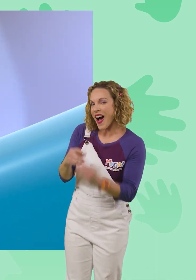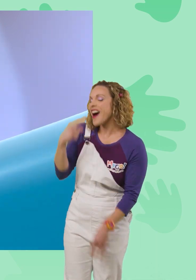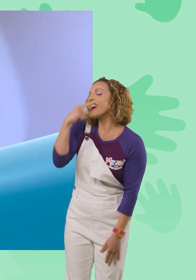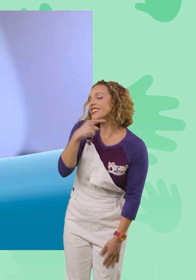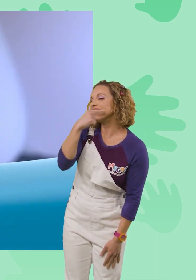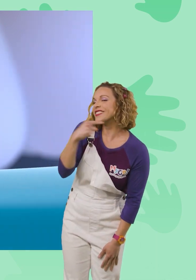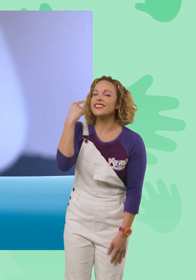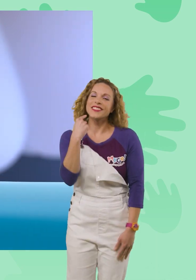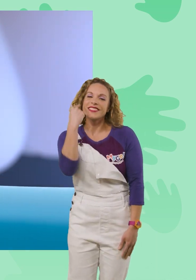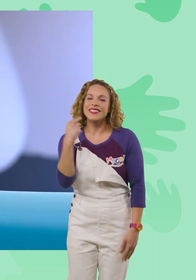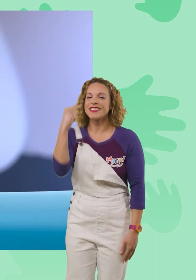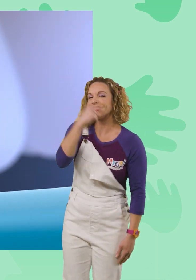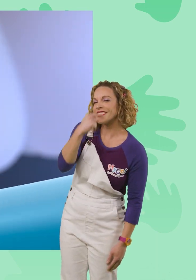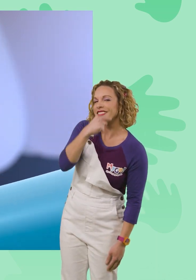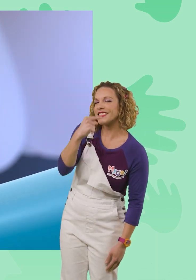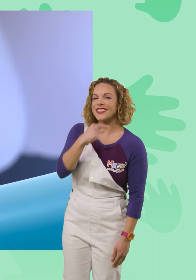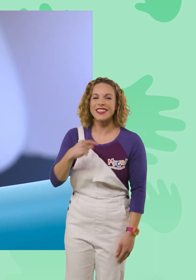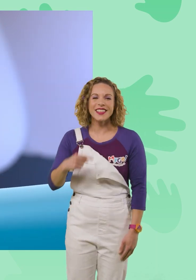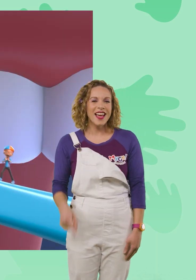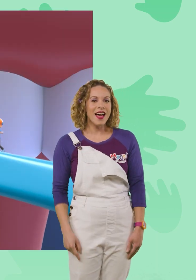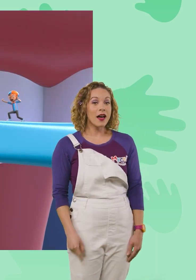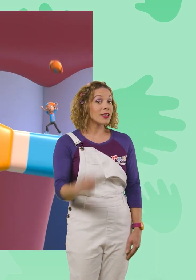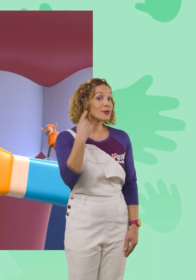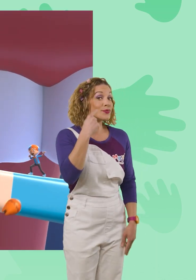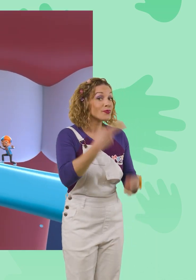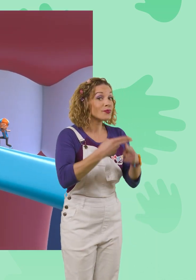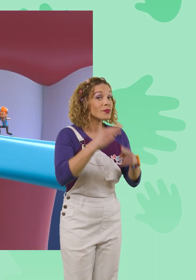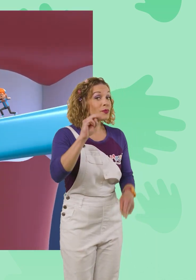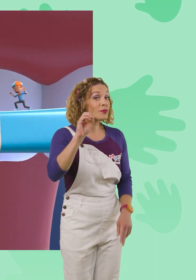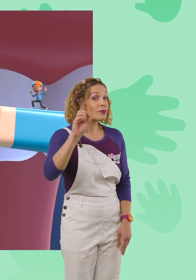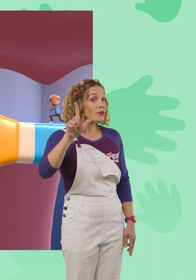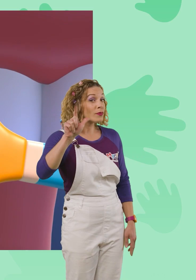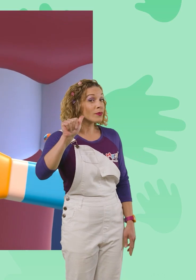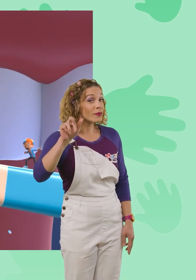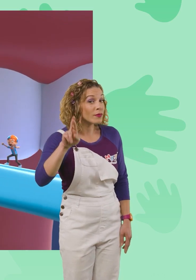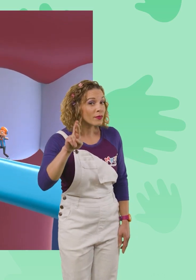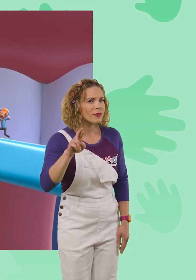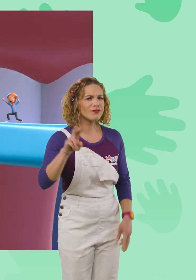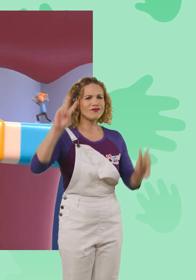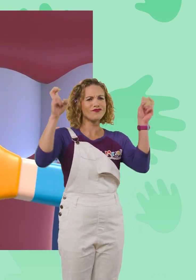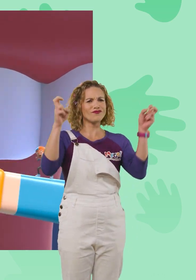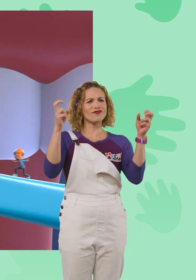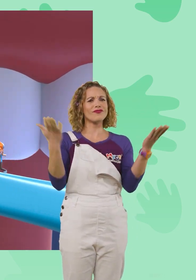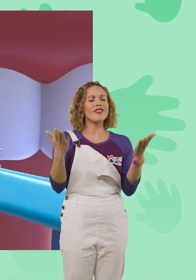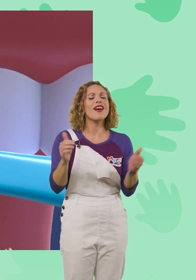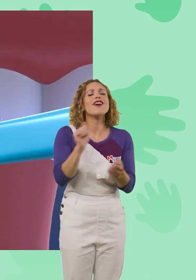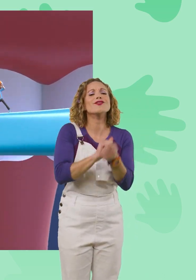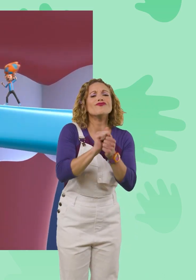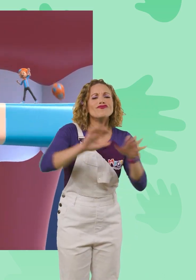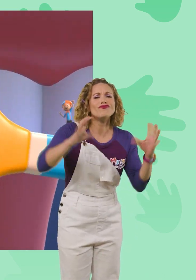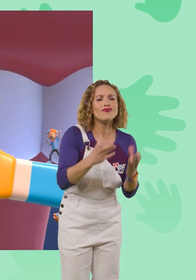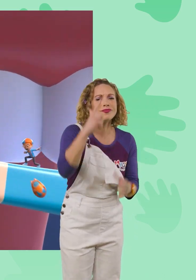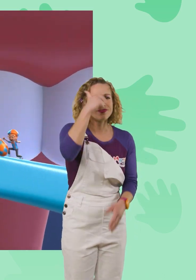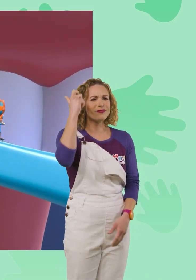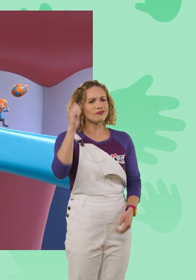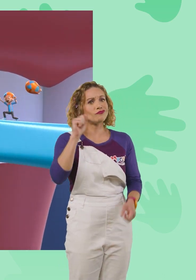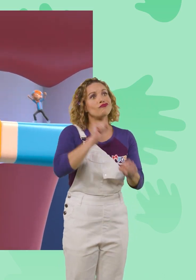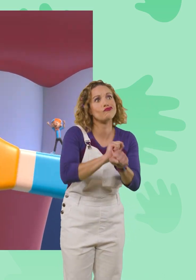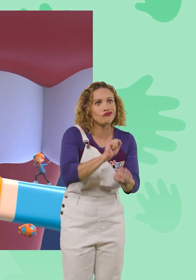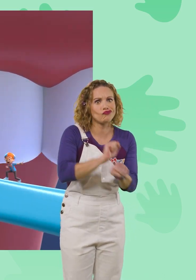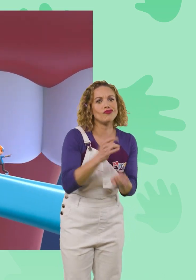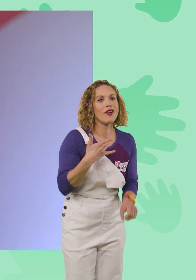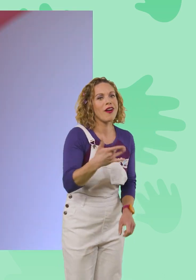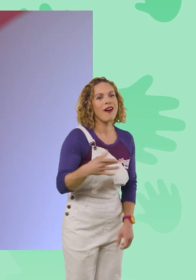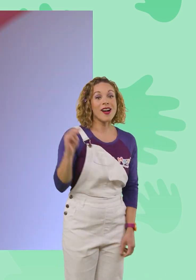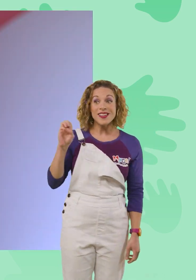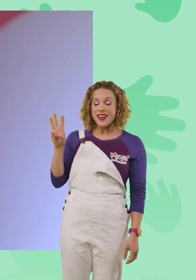more. Circles, circles, circles. These teeth are the molars. I call them the chew crew, since they do most of the